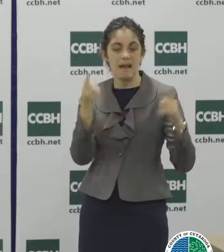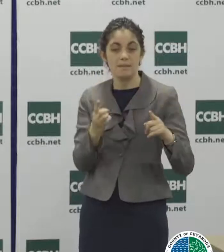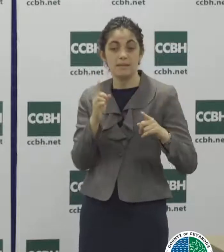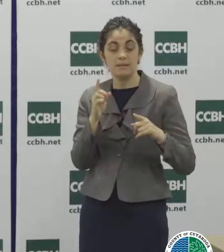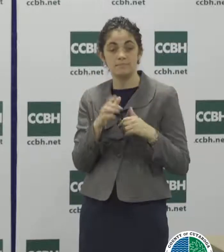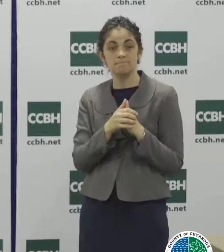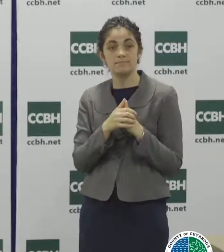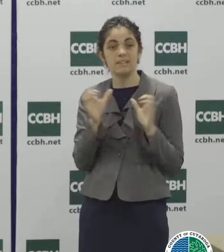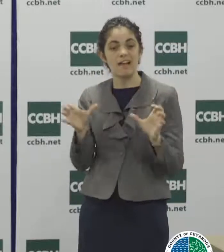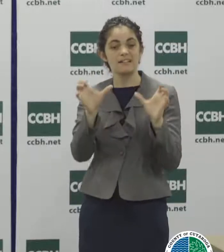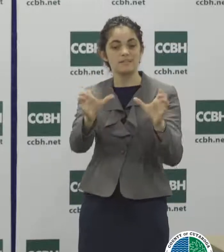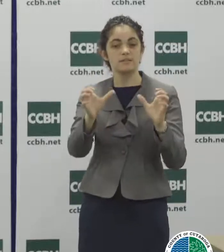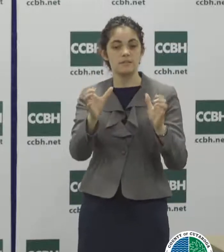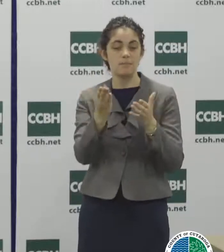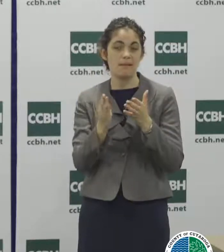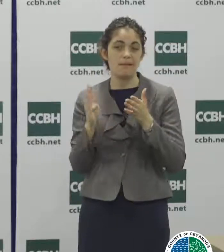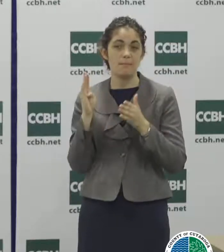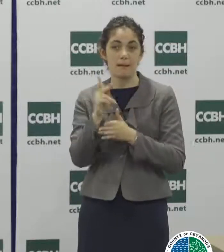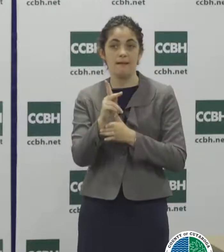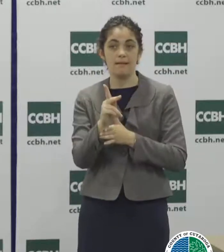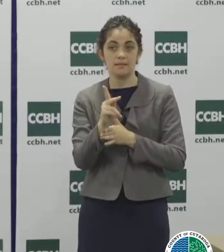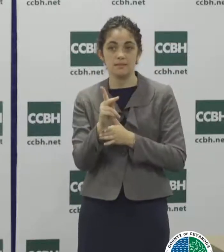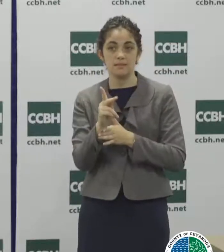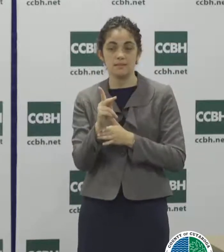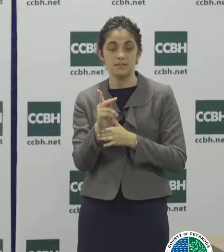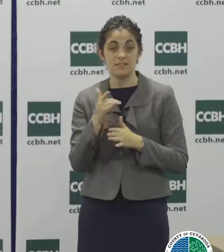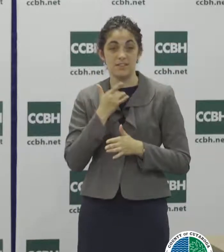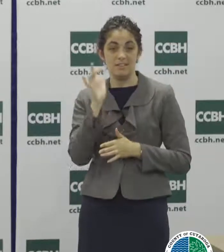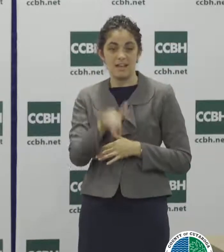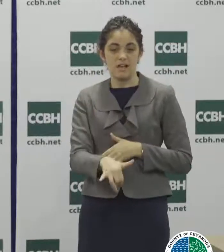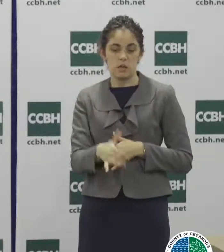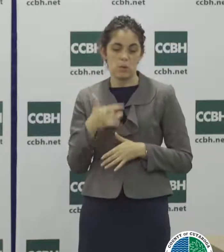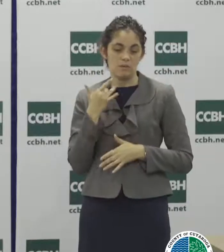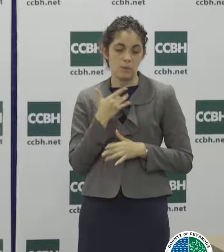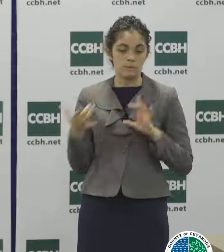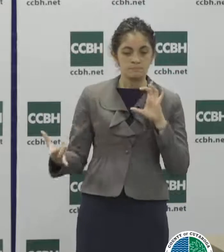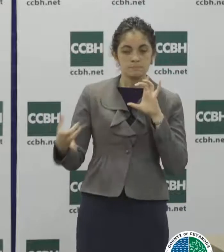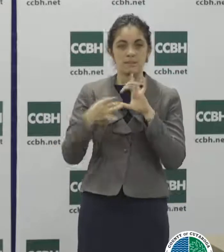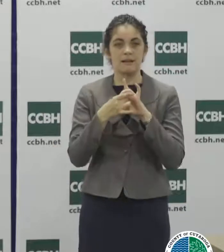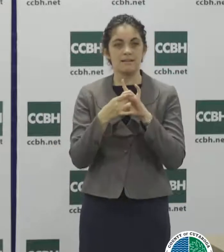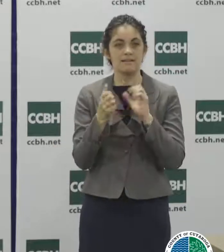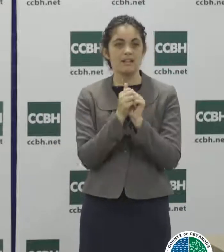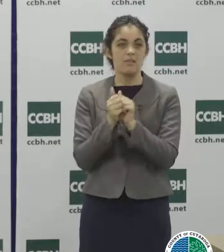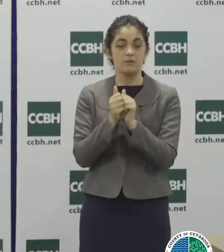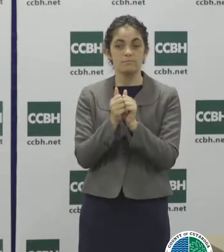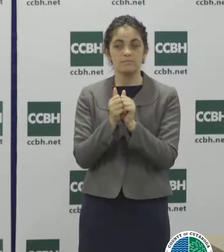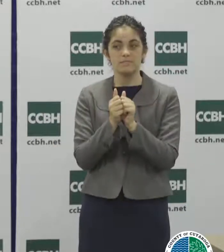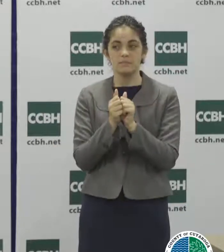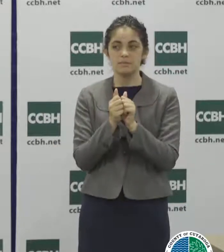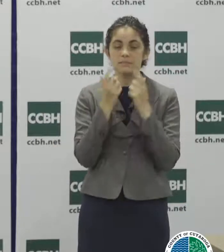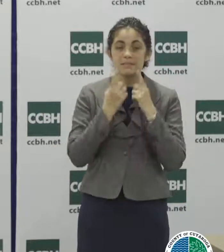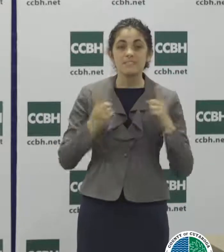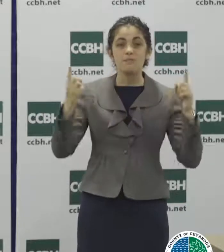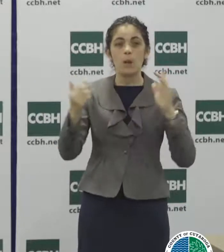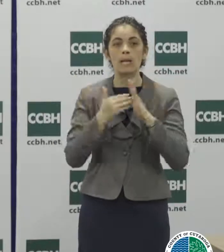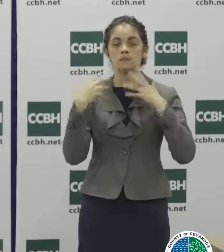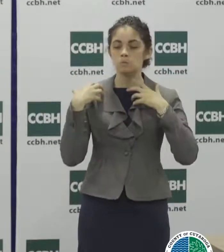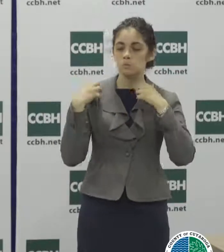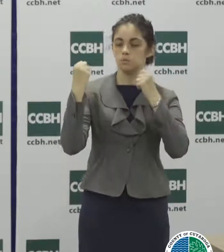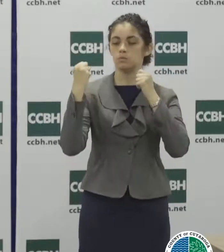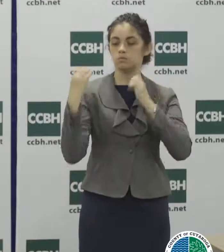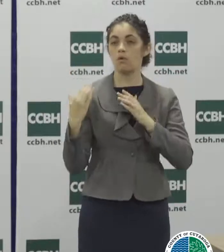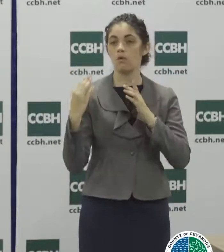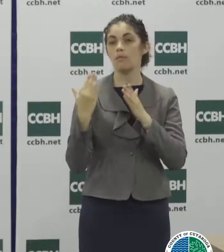doing to help us all rise up again. We all need to pull together to get through this and come through it stronger than